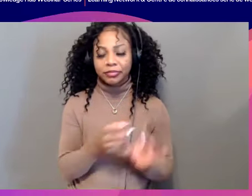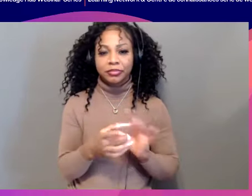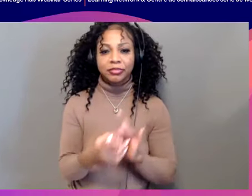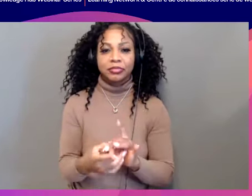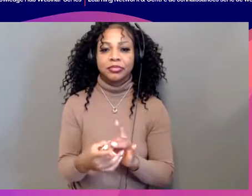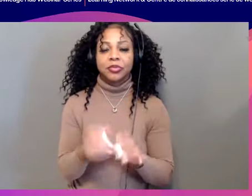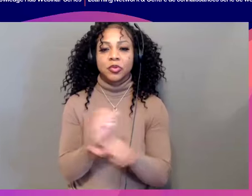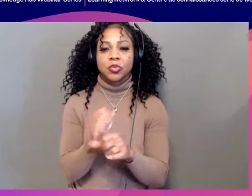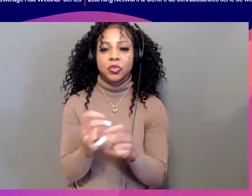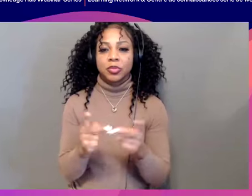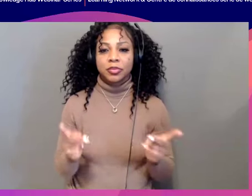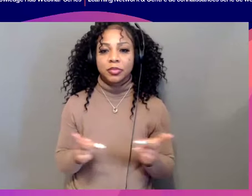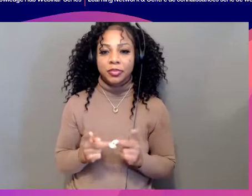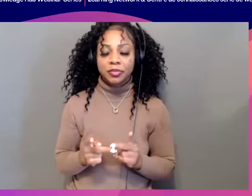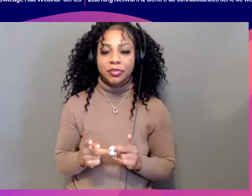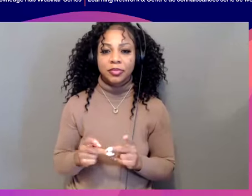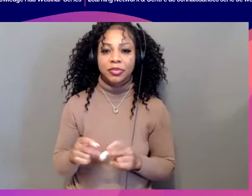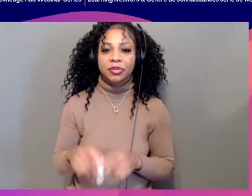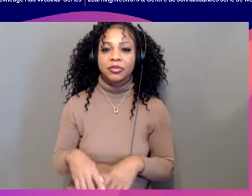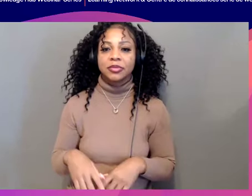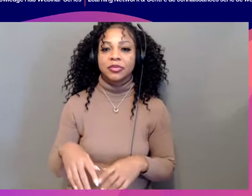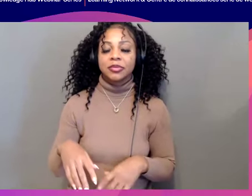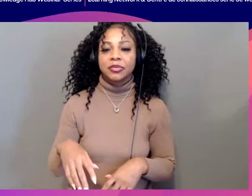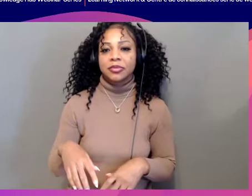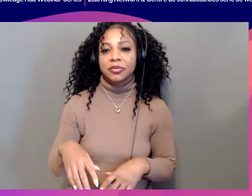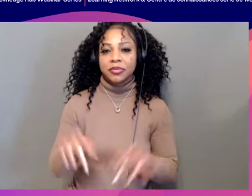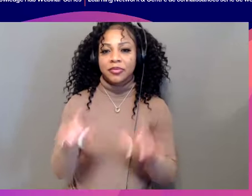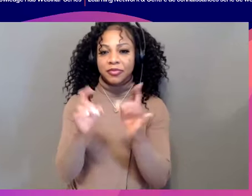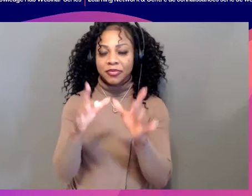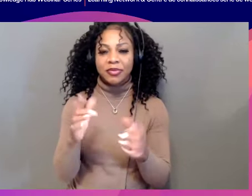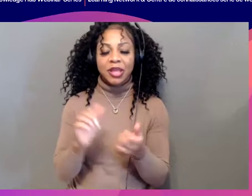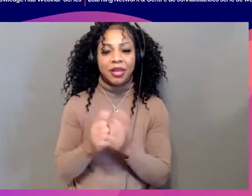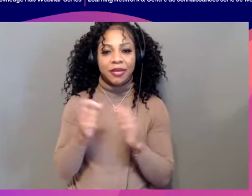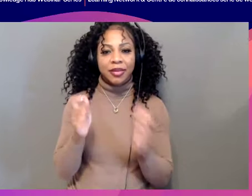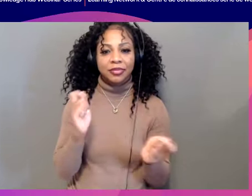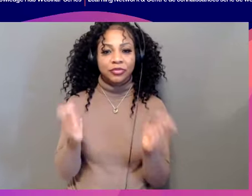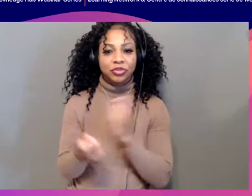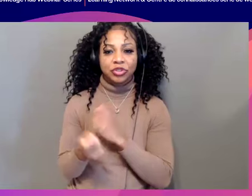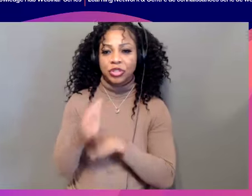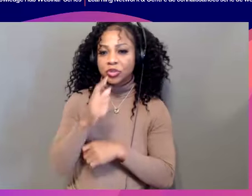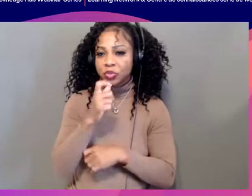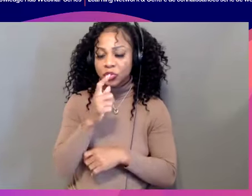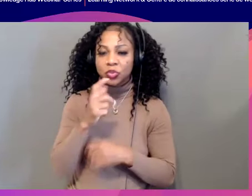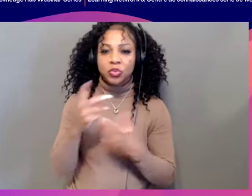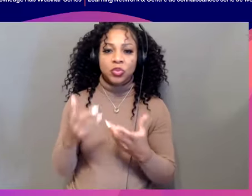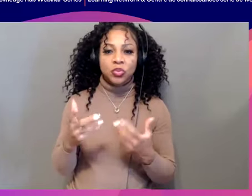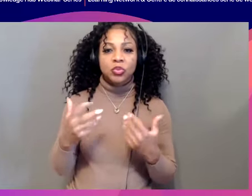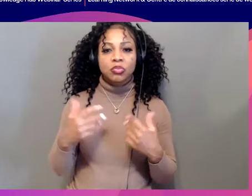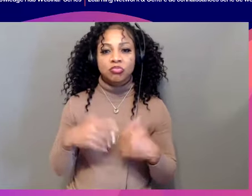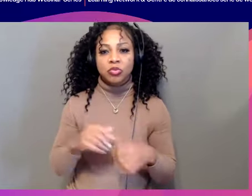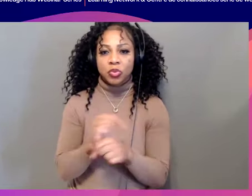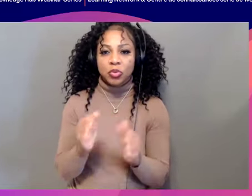violence? And how can we shift this dynamic to better include the realities of individuals with multiple marginalized